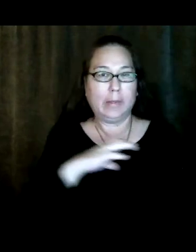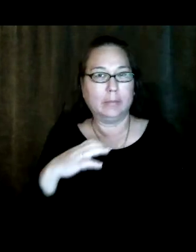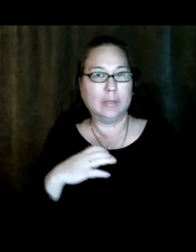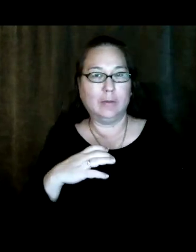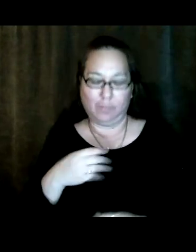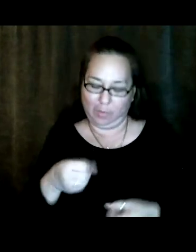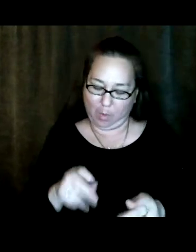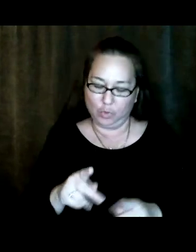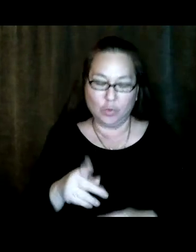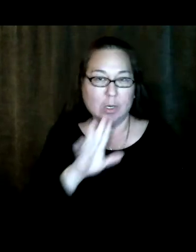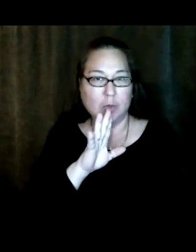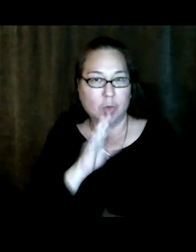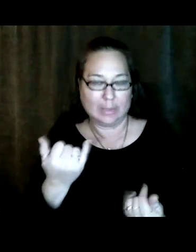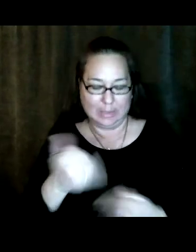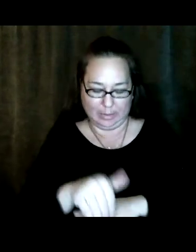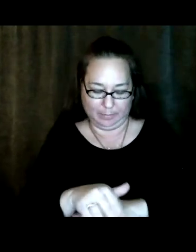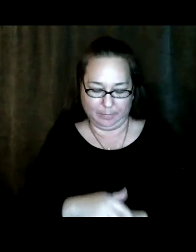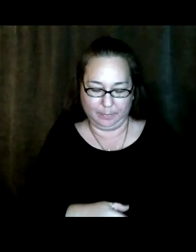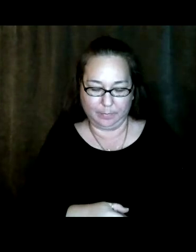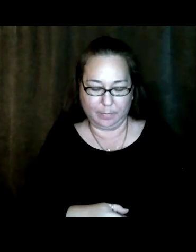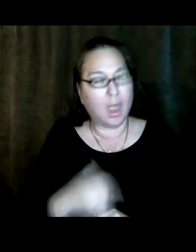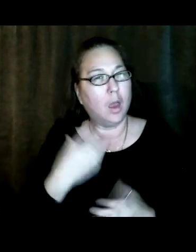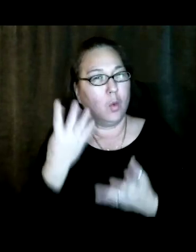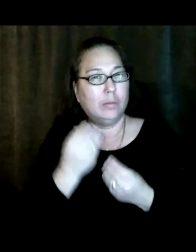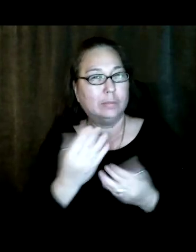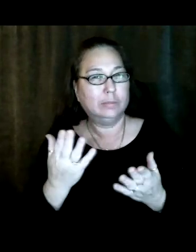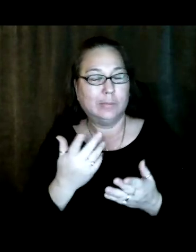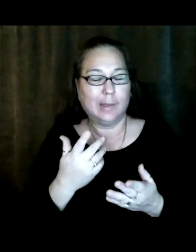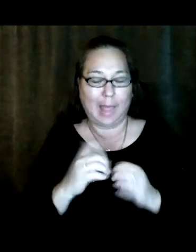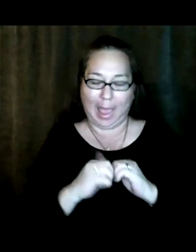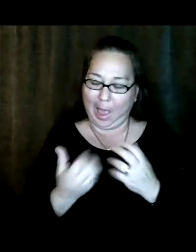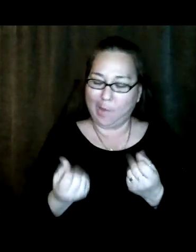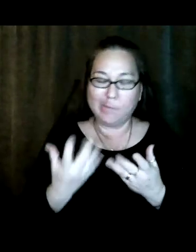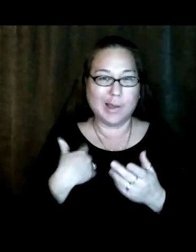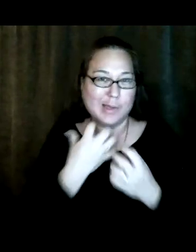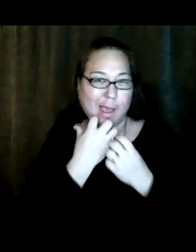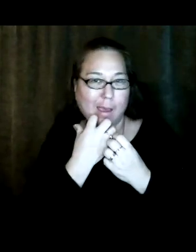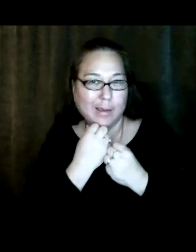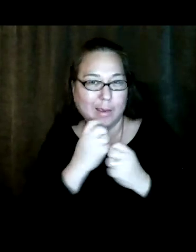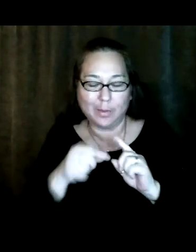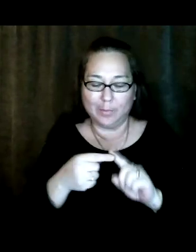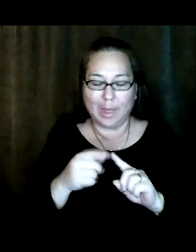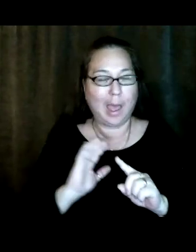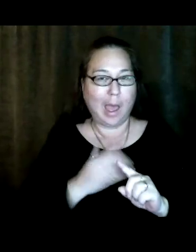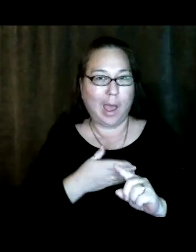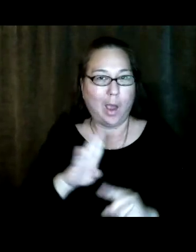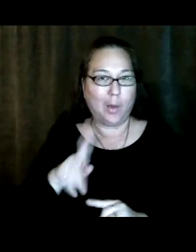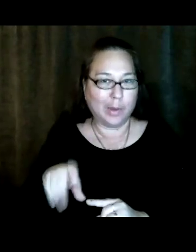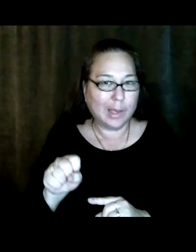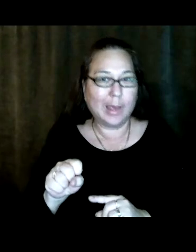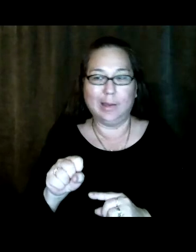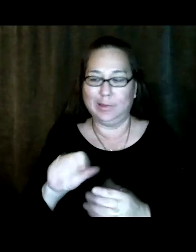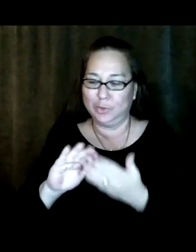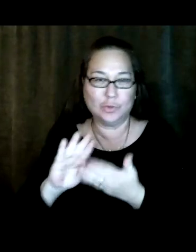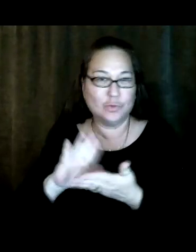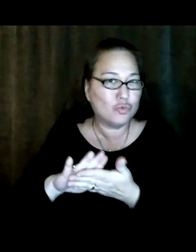this evening. I wanted to start out by saying how much I care about our Boston Public Schools community and the vital role